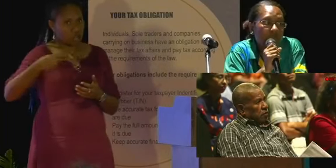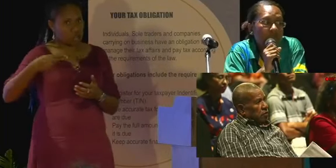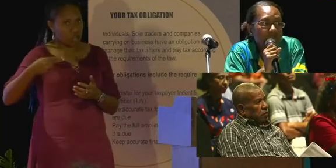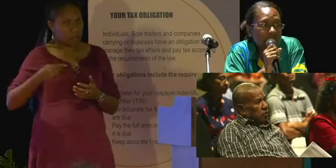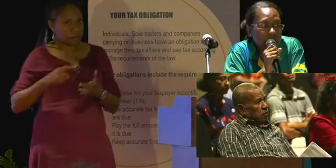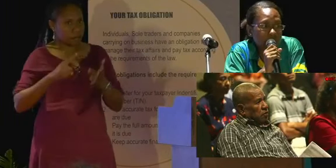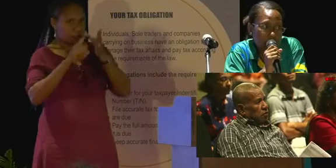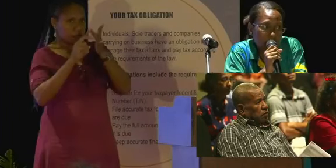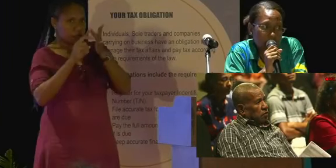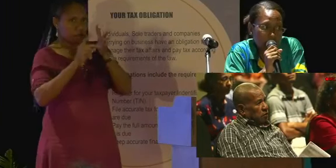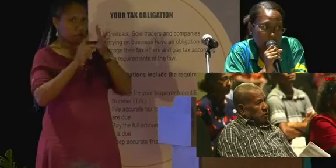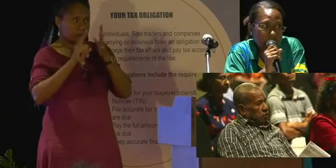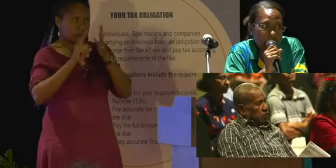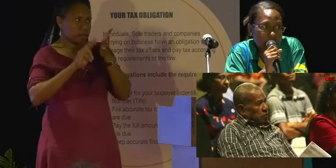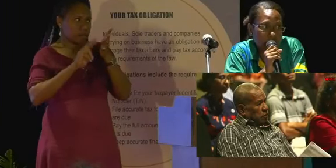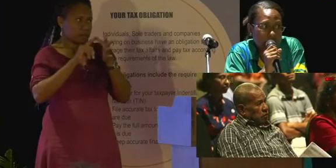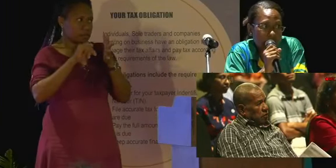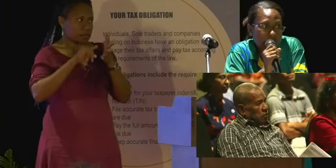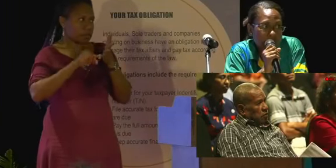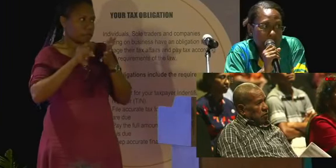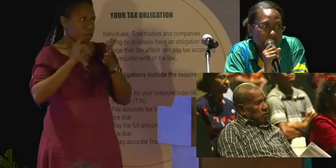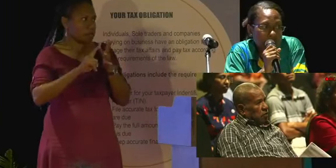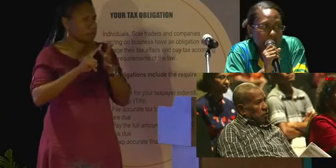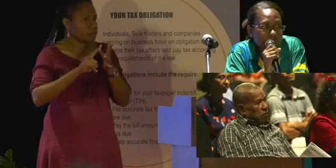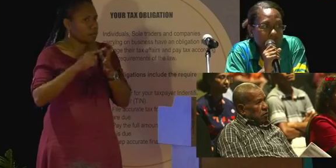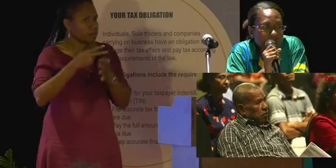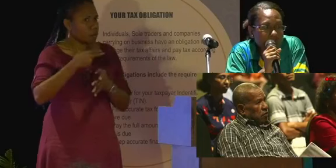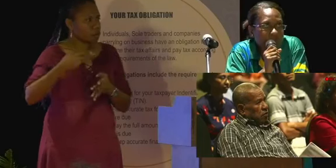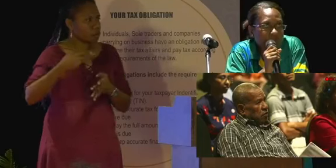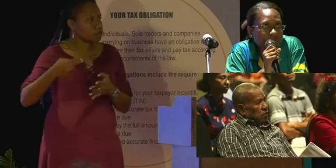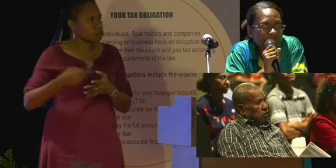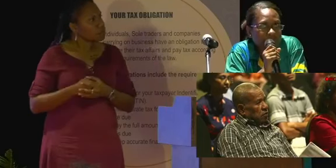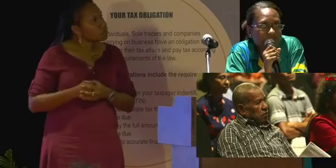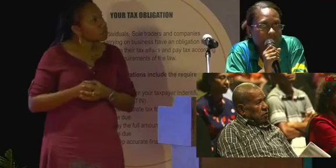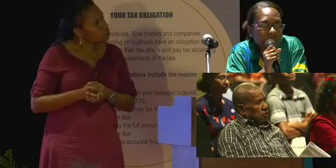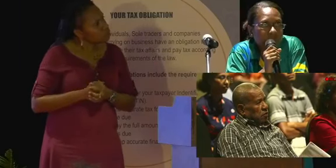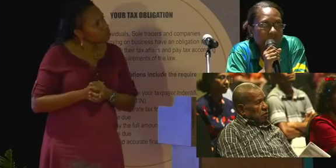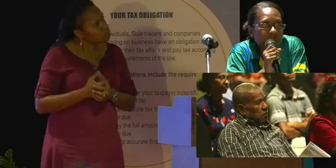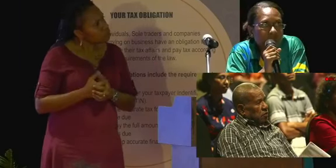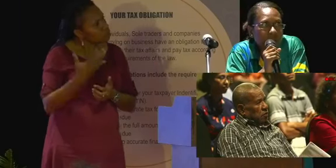a 500,000 Kina threshold. But